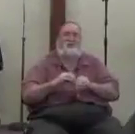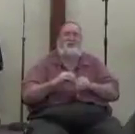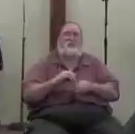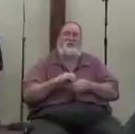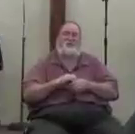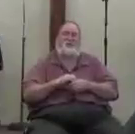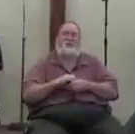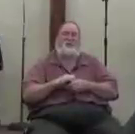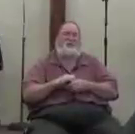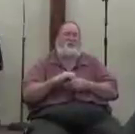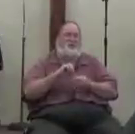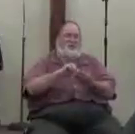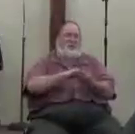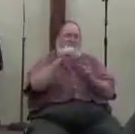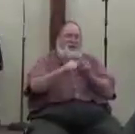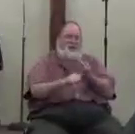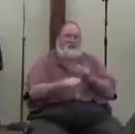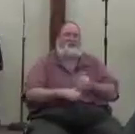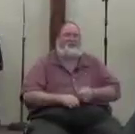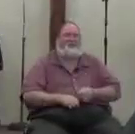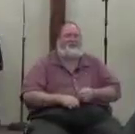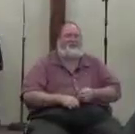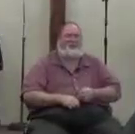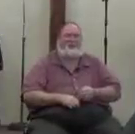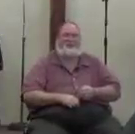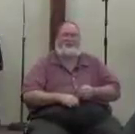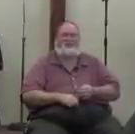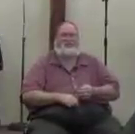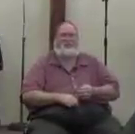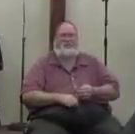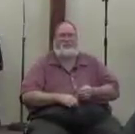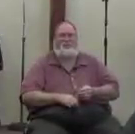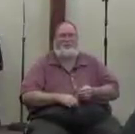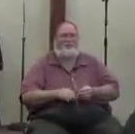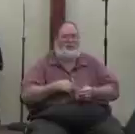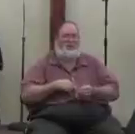I wrote March again. I did it last week. I did it again this week. We're done with March.